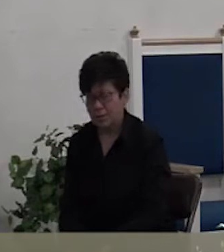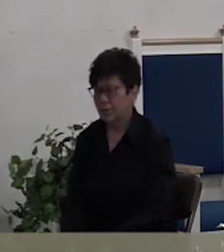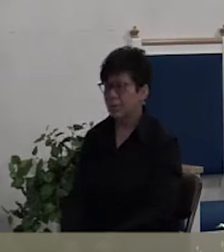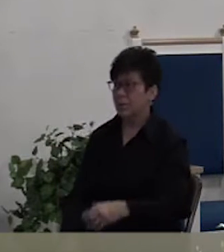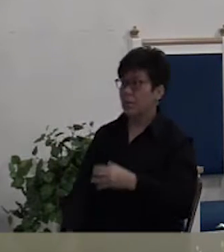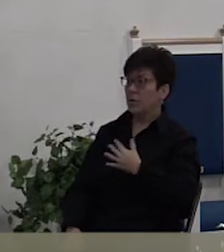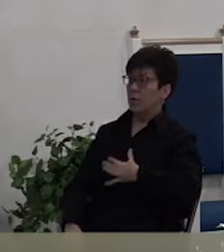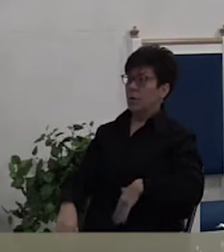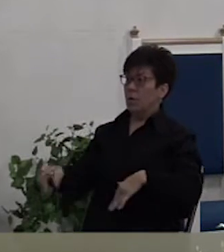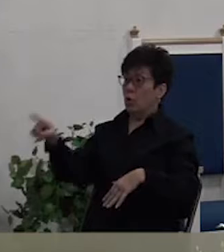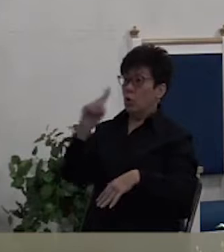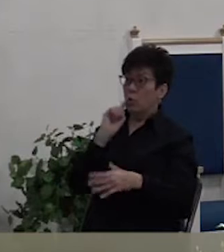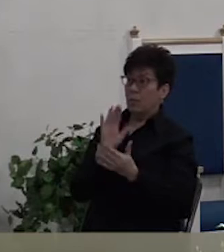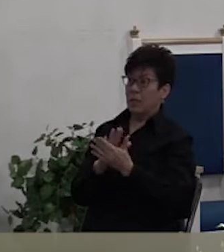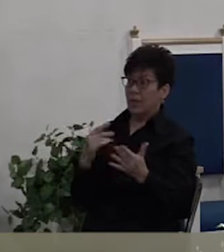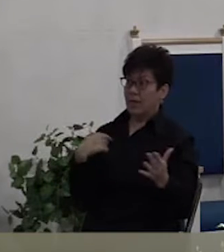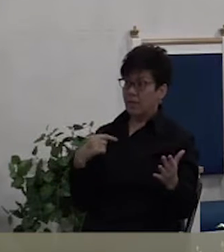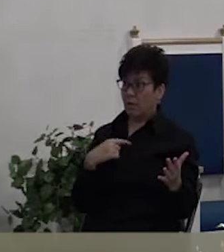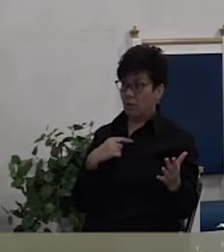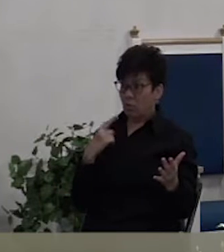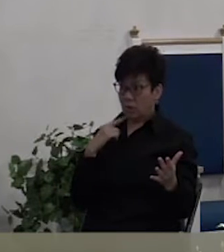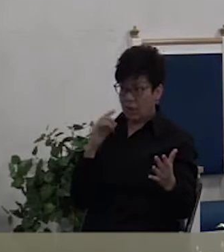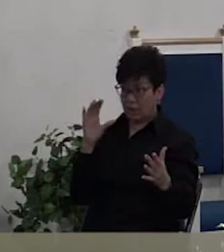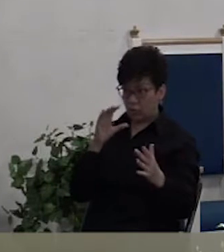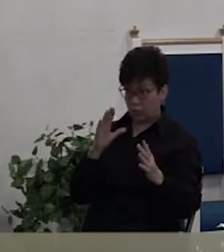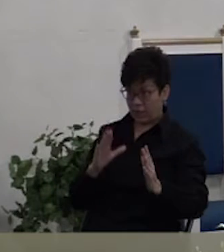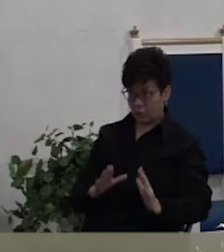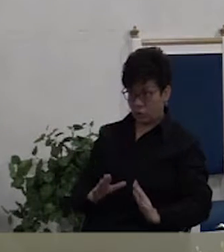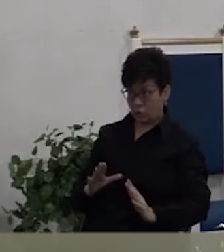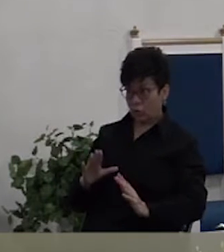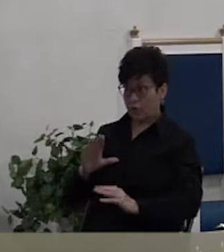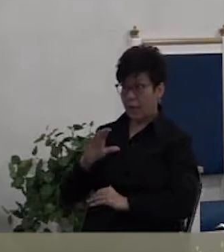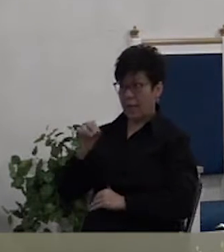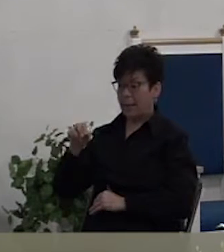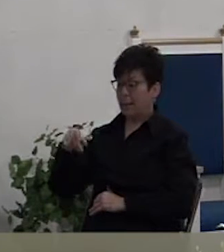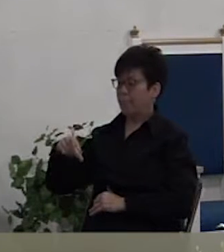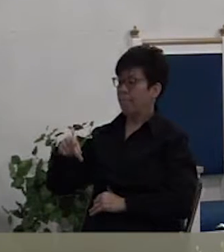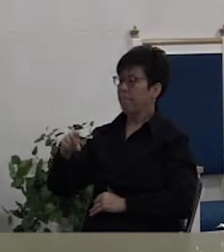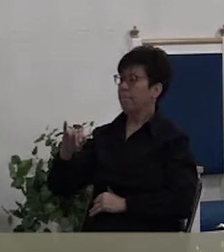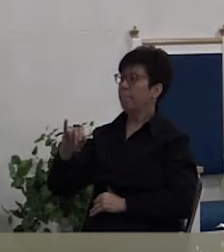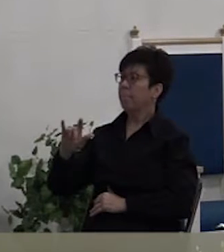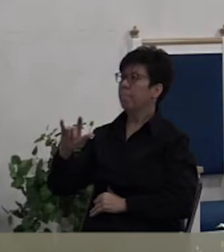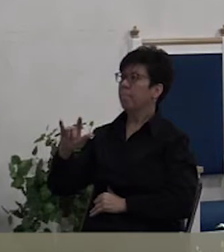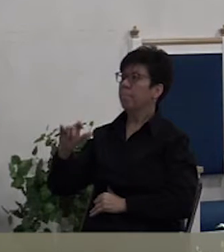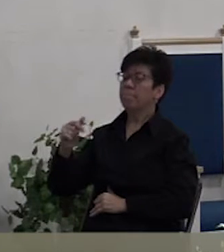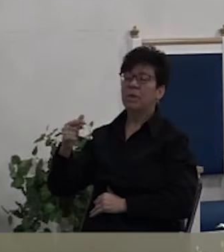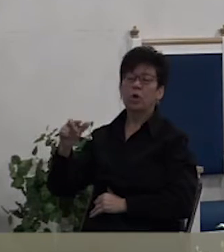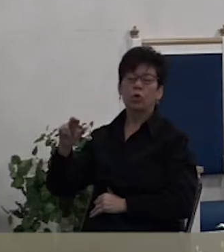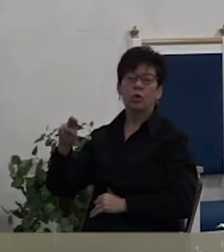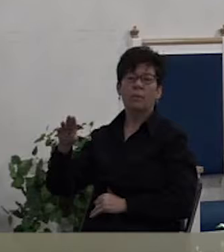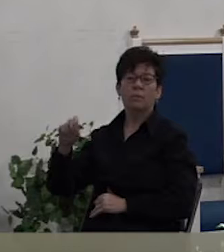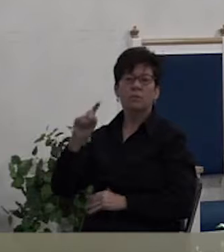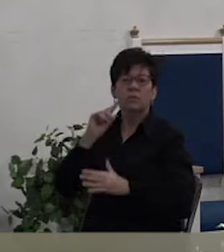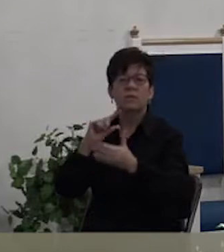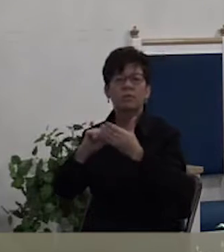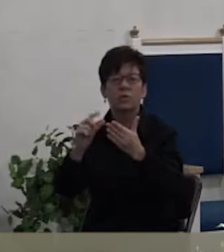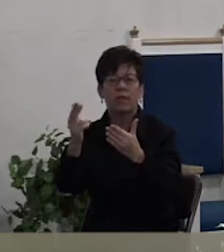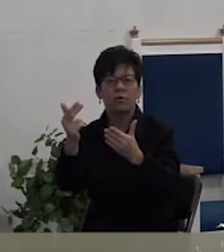Do you believe that we're just strangers and pilgrims? He talked about this in verse